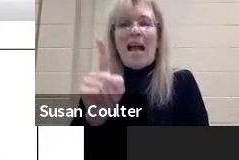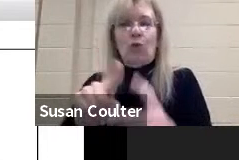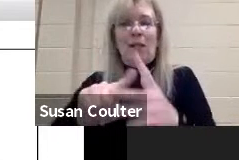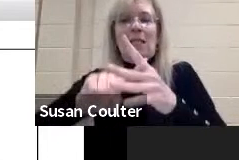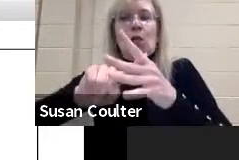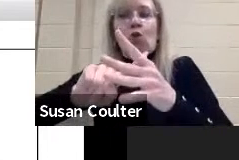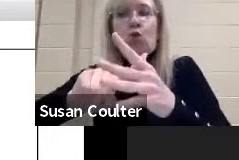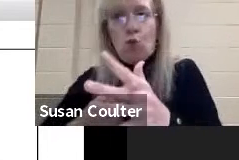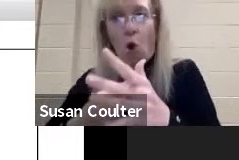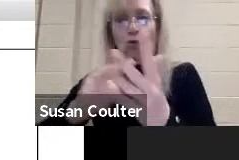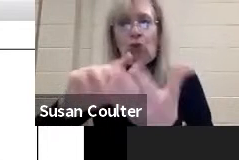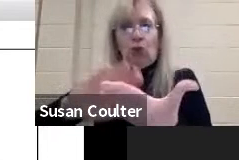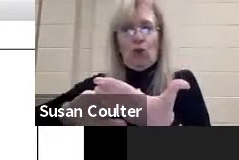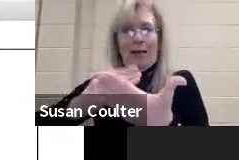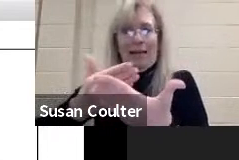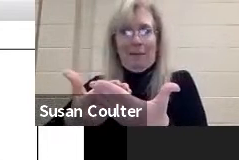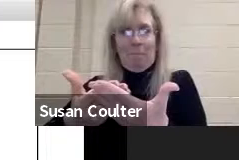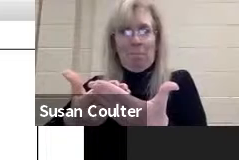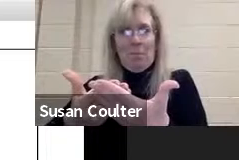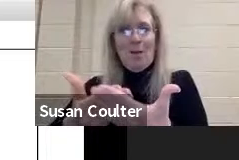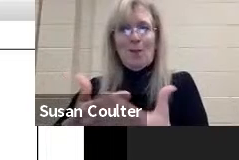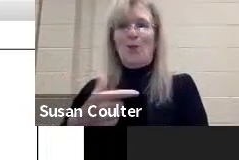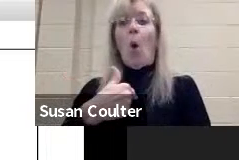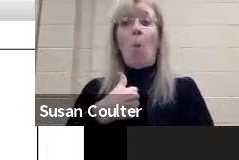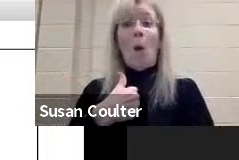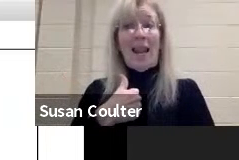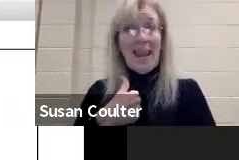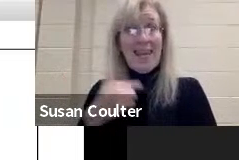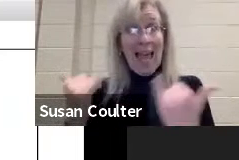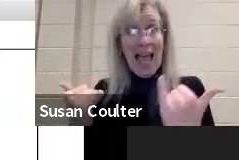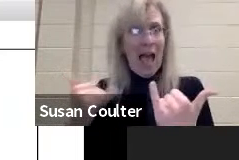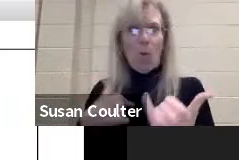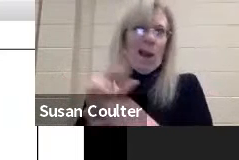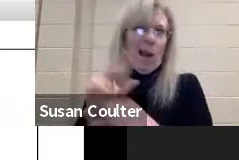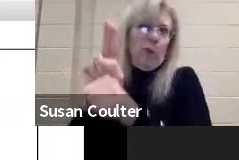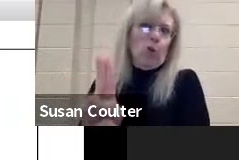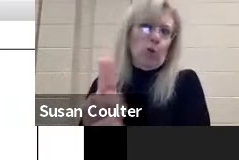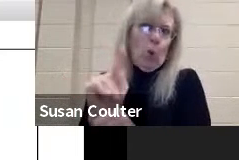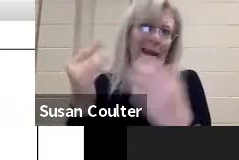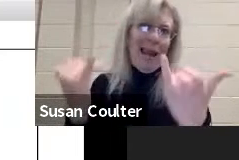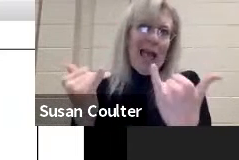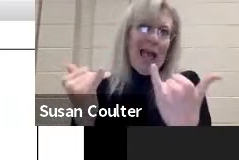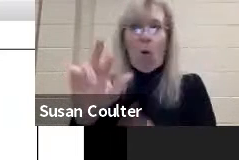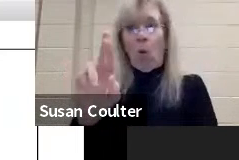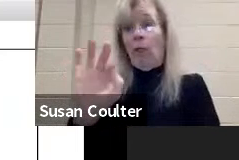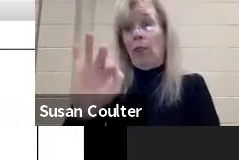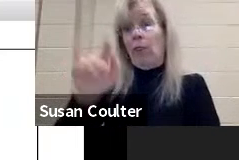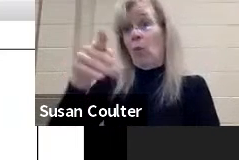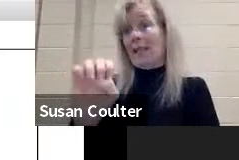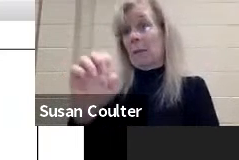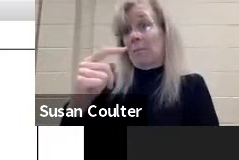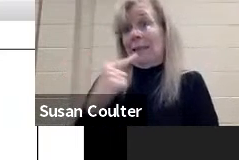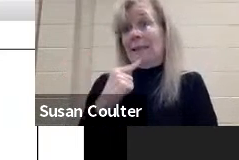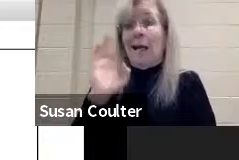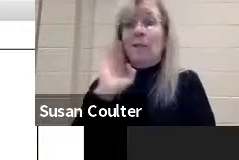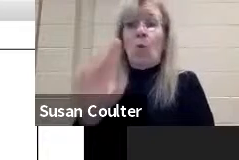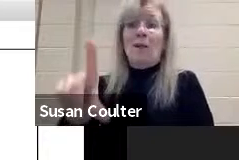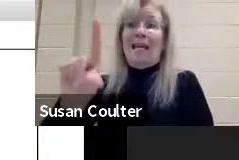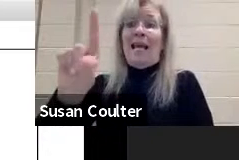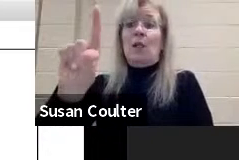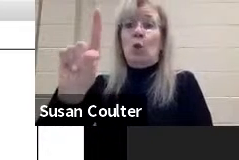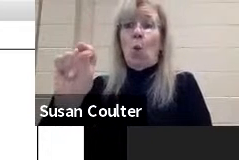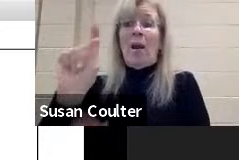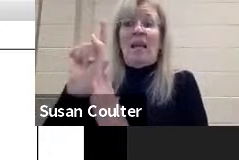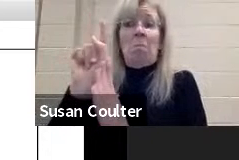it actually starts cooking. So now I'm used to it now. The recipe says